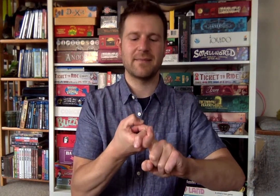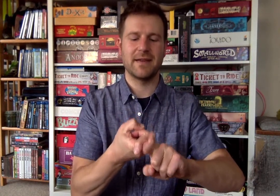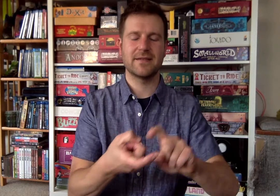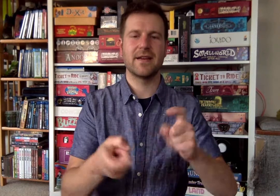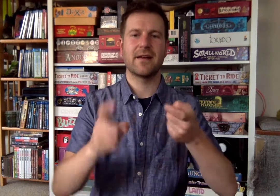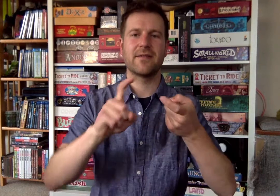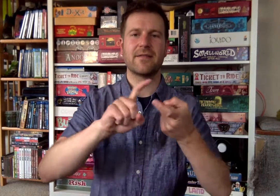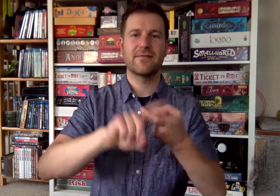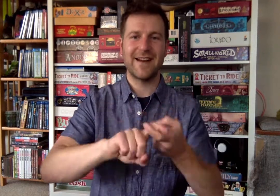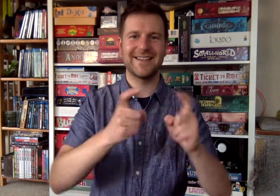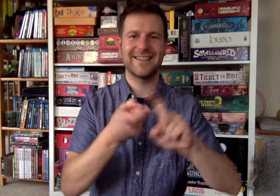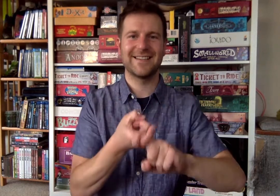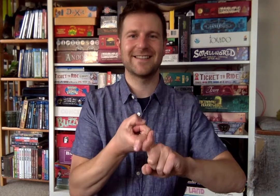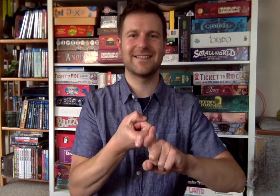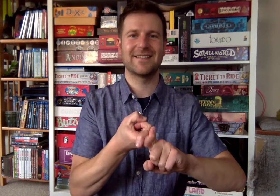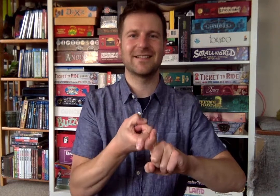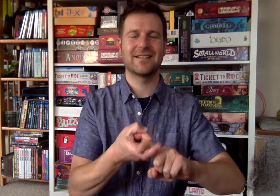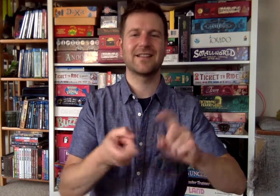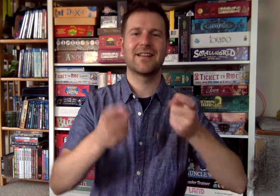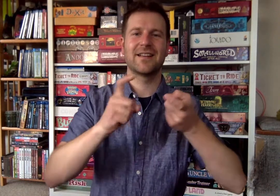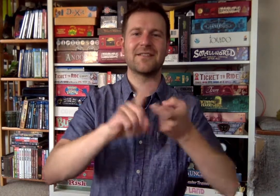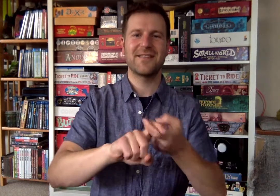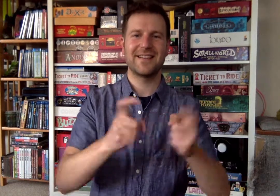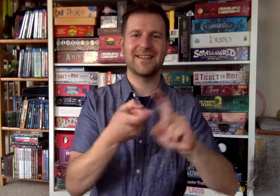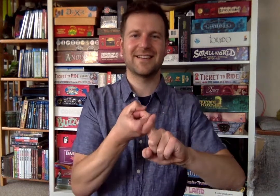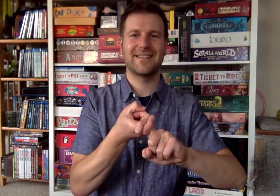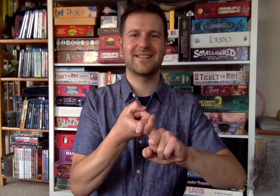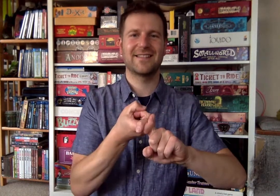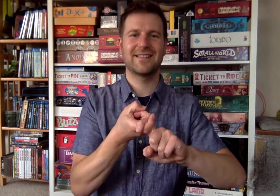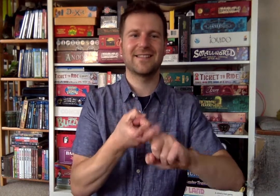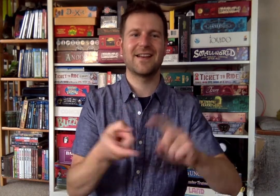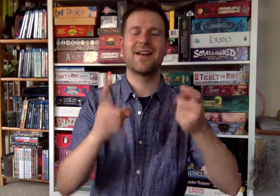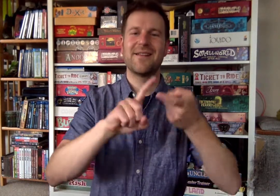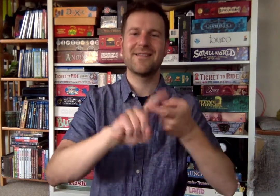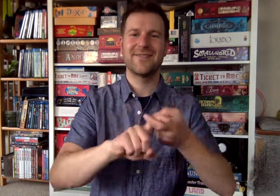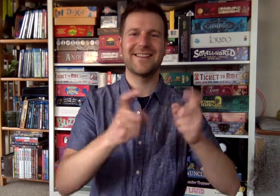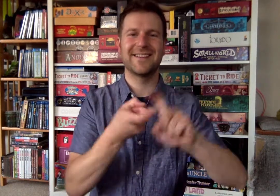then. So you have friend. Friend. Friend.